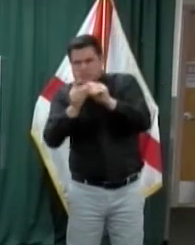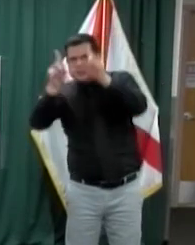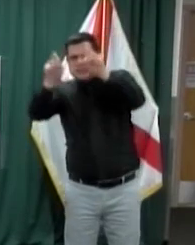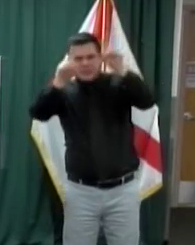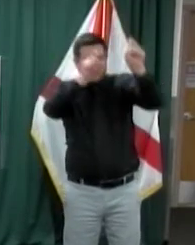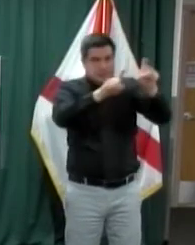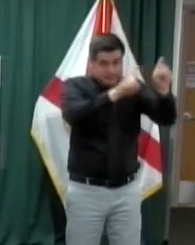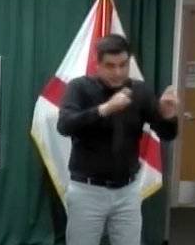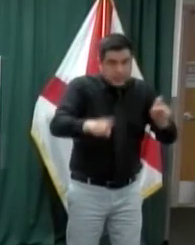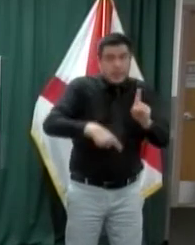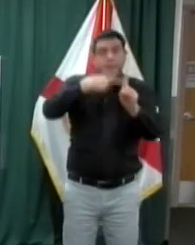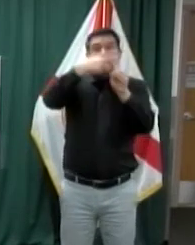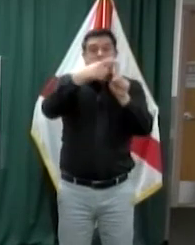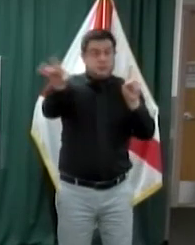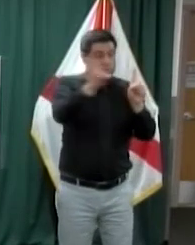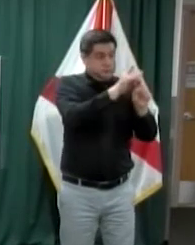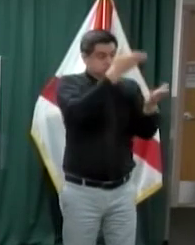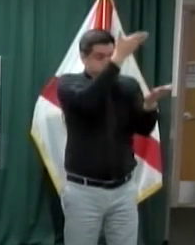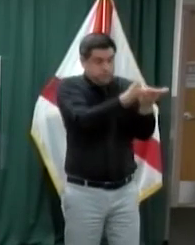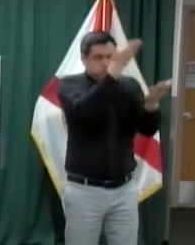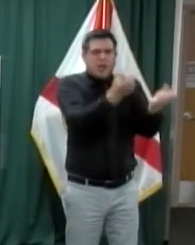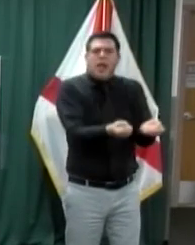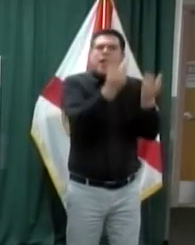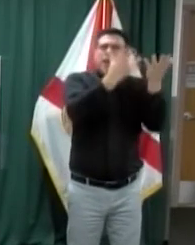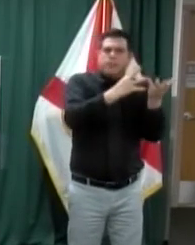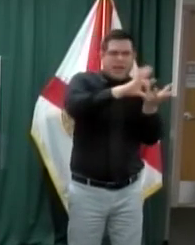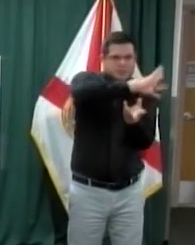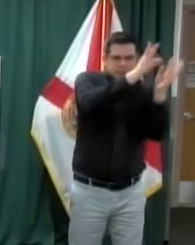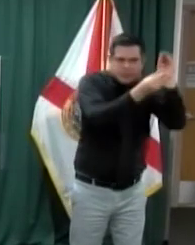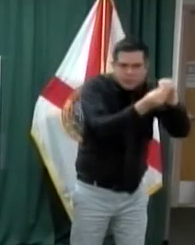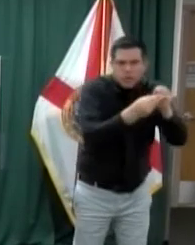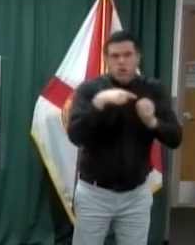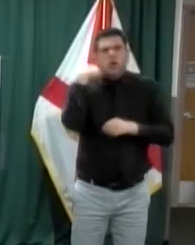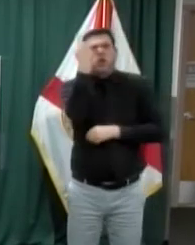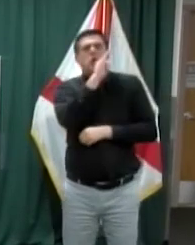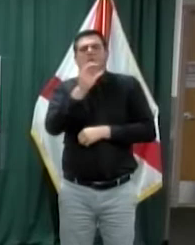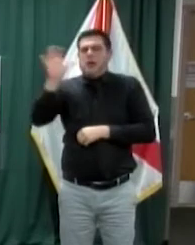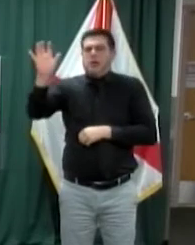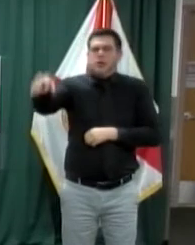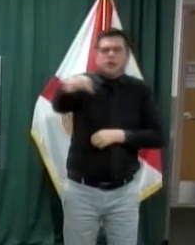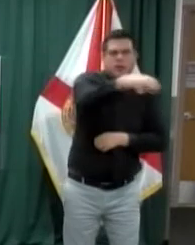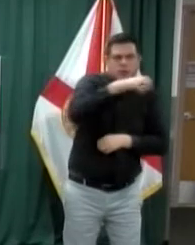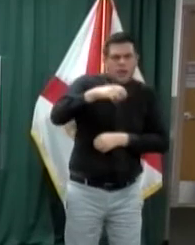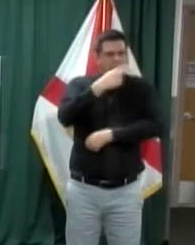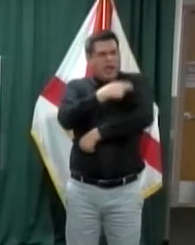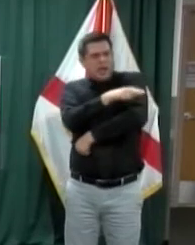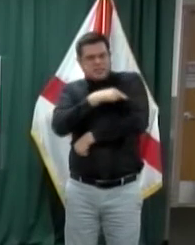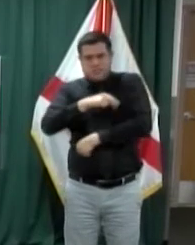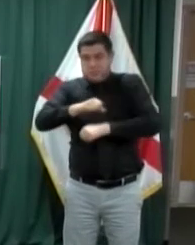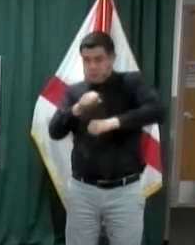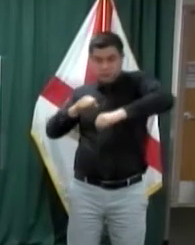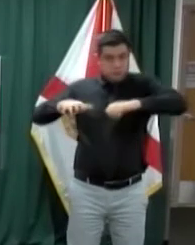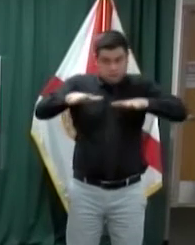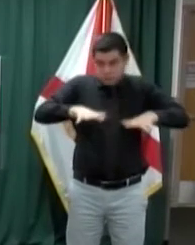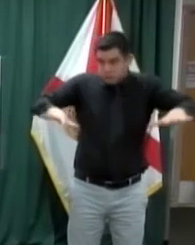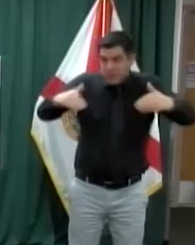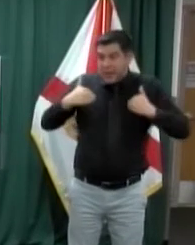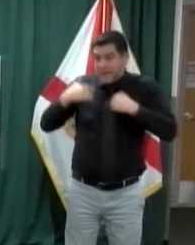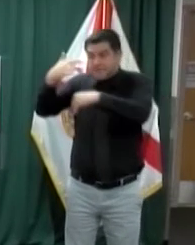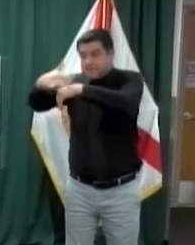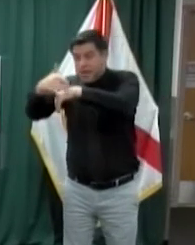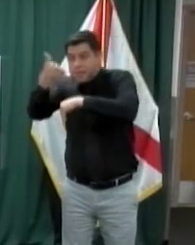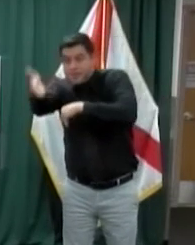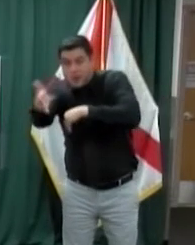trends are going, hospital capabilities, et cetera, et cetera. It's always been a key point here in